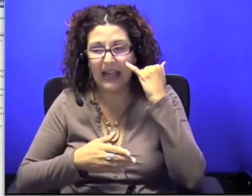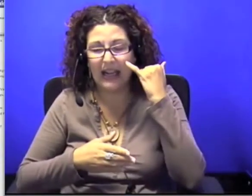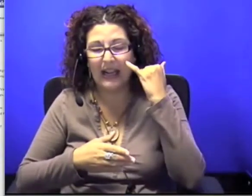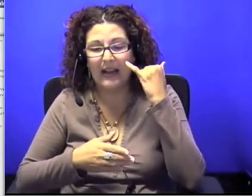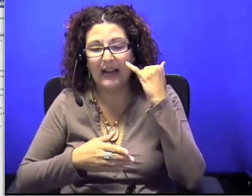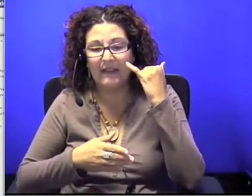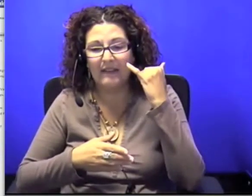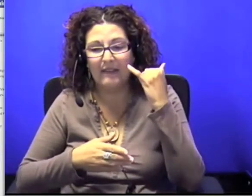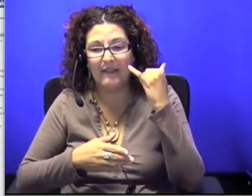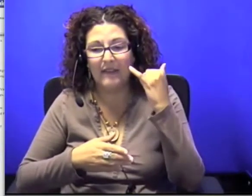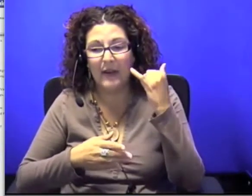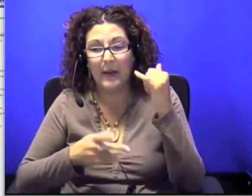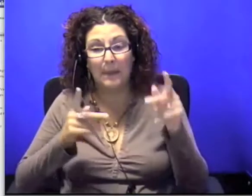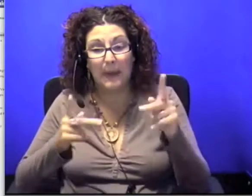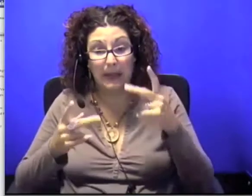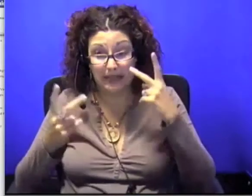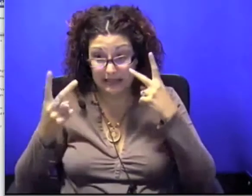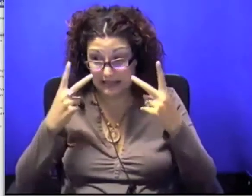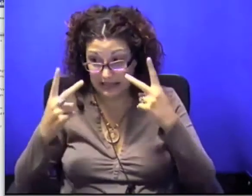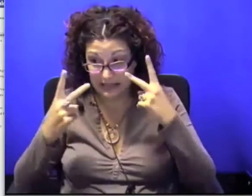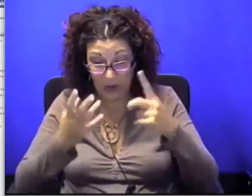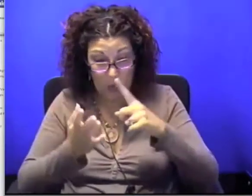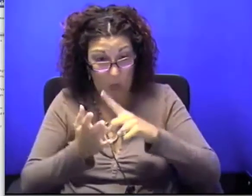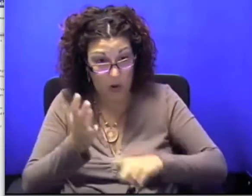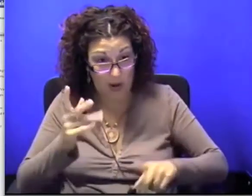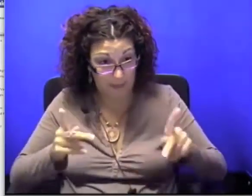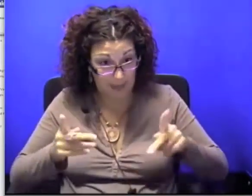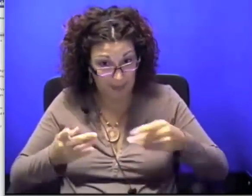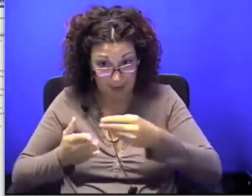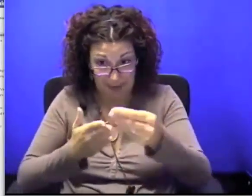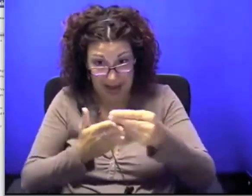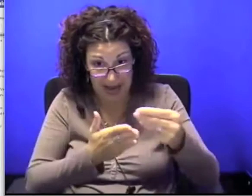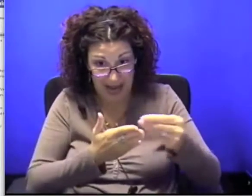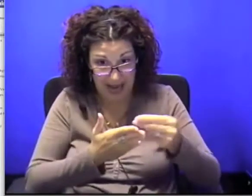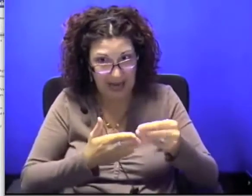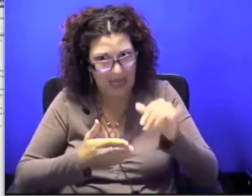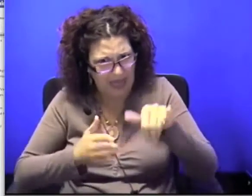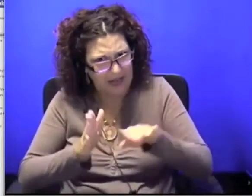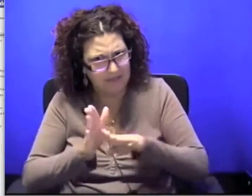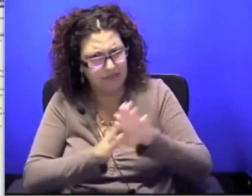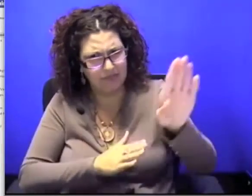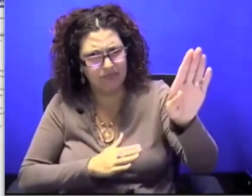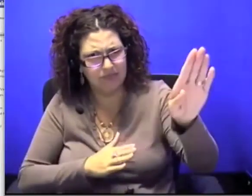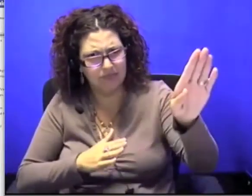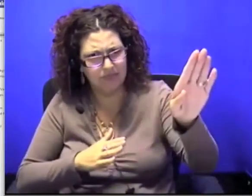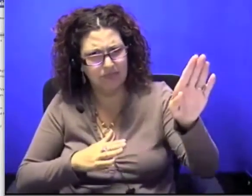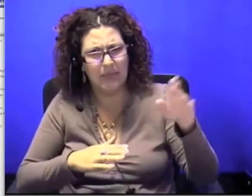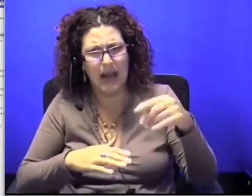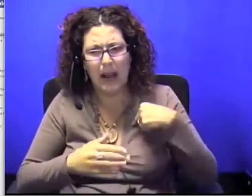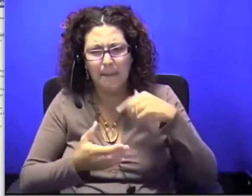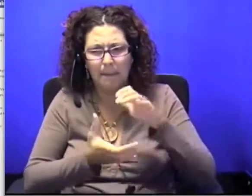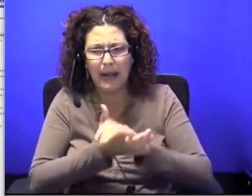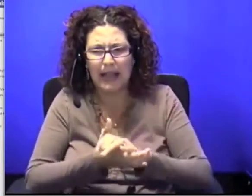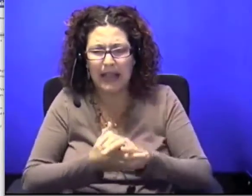they were looking at what those people are buying now, they would see those trends moving. And I believe that nutrition, I believe